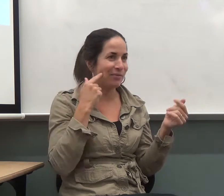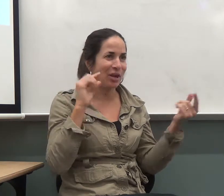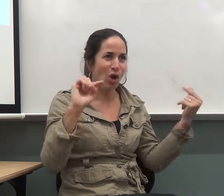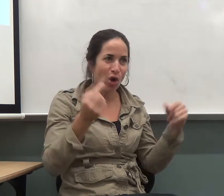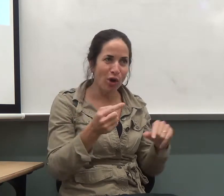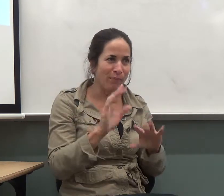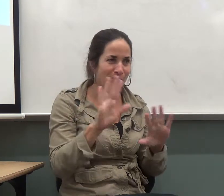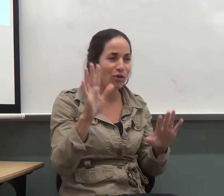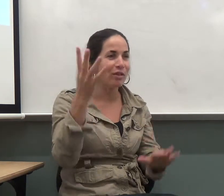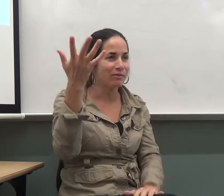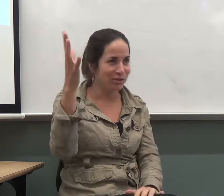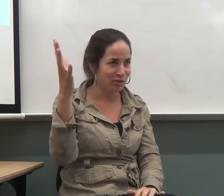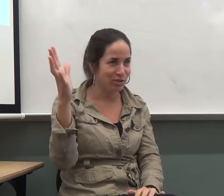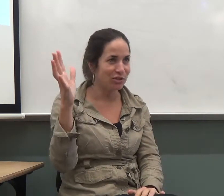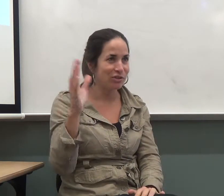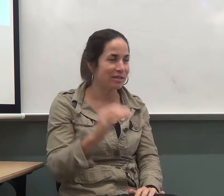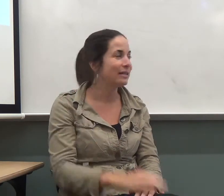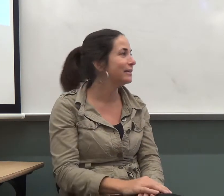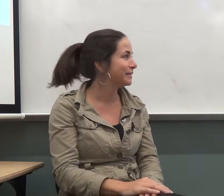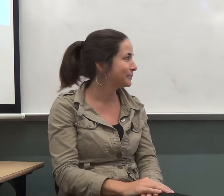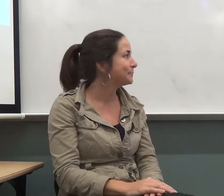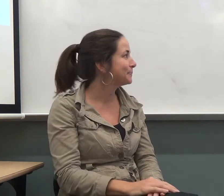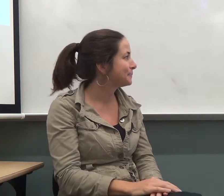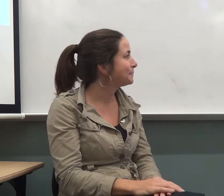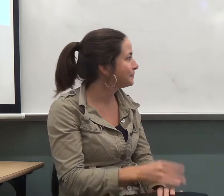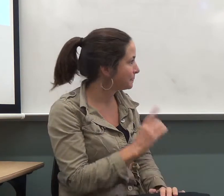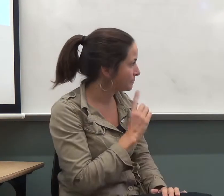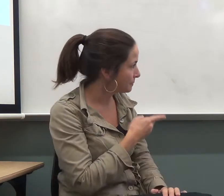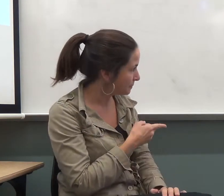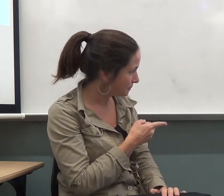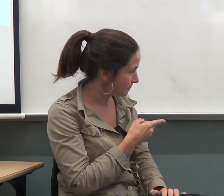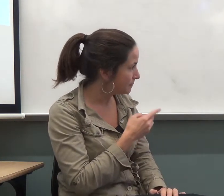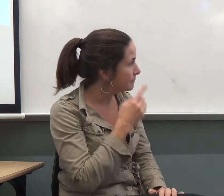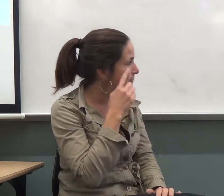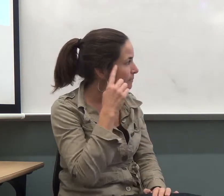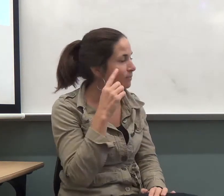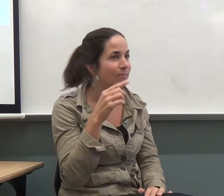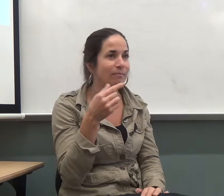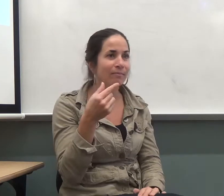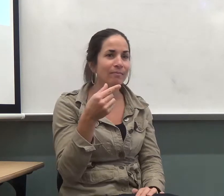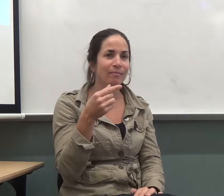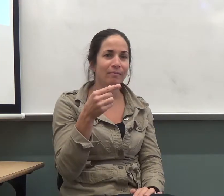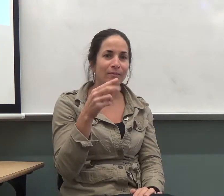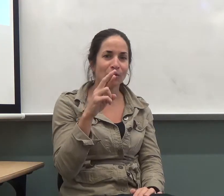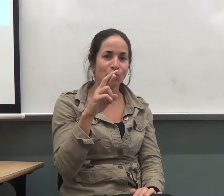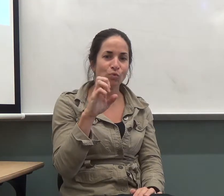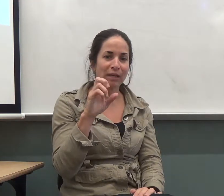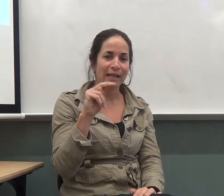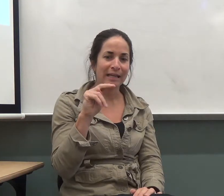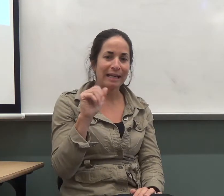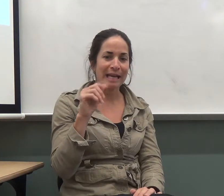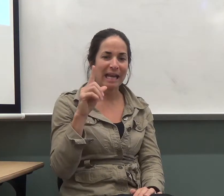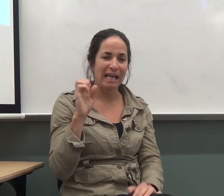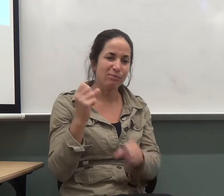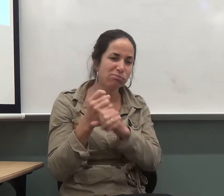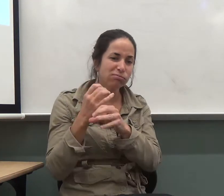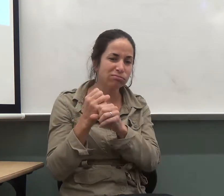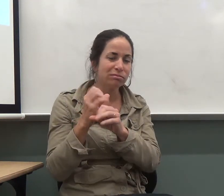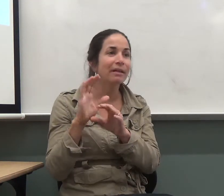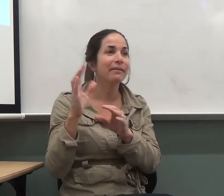okay? It that must not be named. Let's stop. No grenades, stop. Okay, all we're going to talk about is fun, happy things.